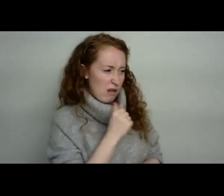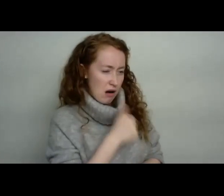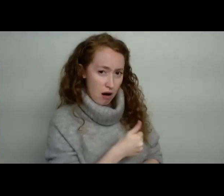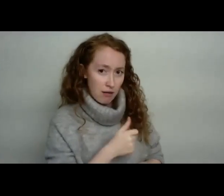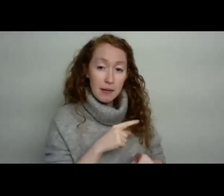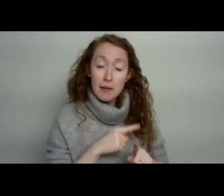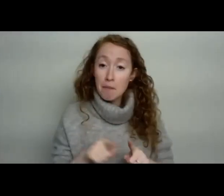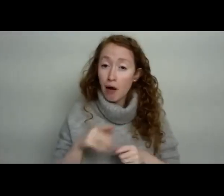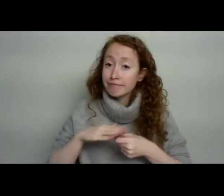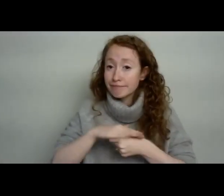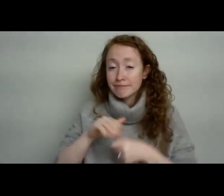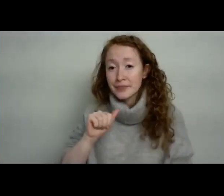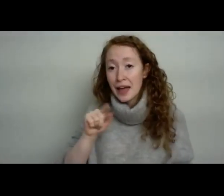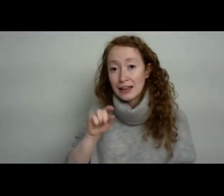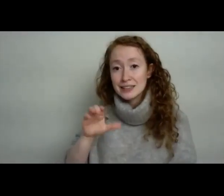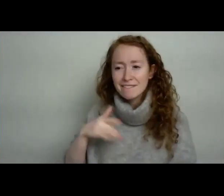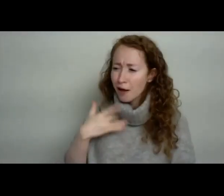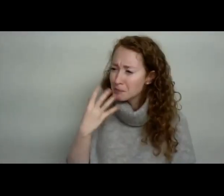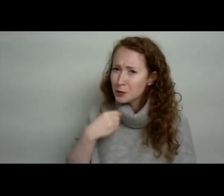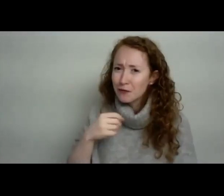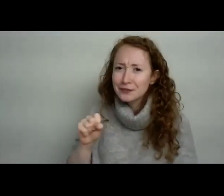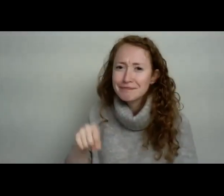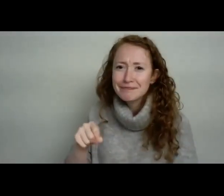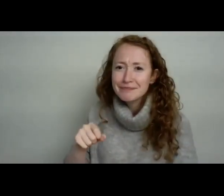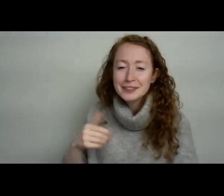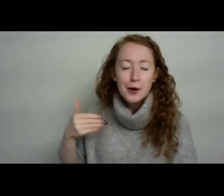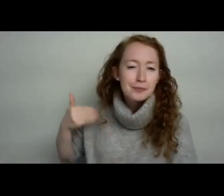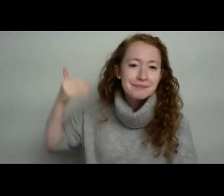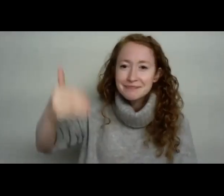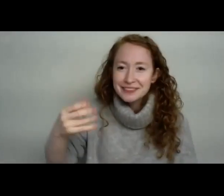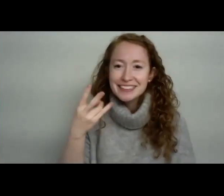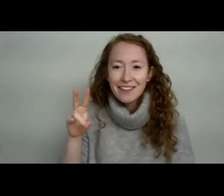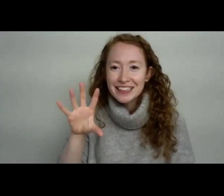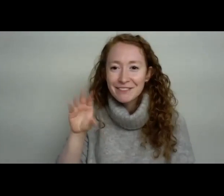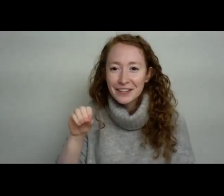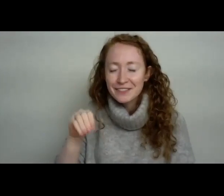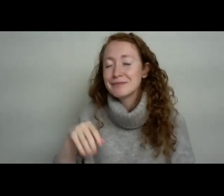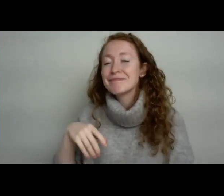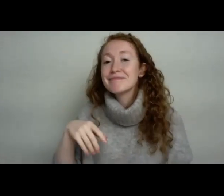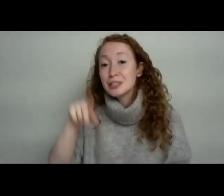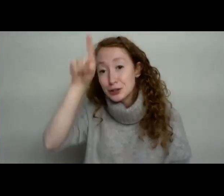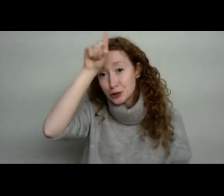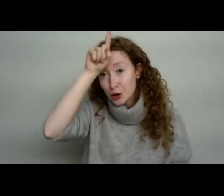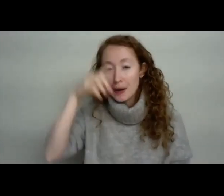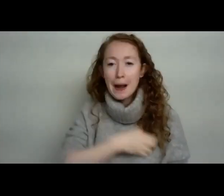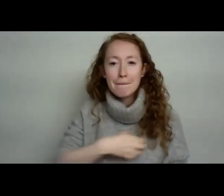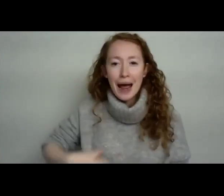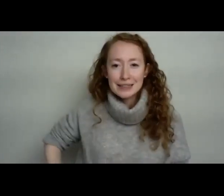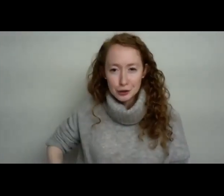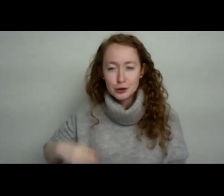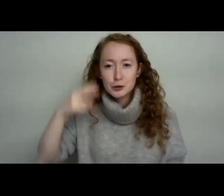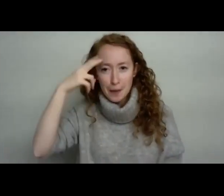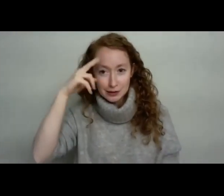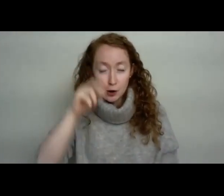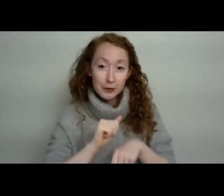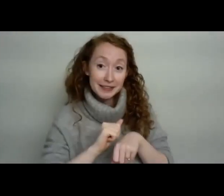forward, 1750, the German ambassador to Mexico sent some seeds in a little envelope